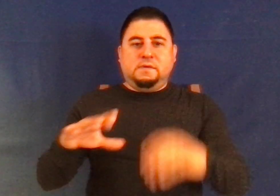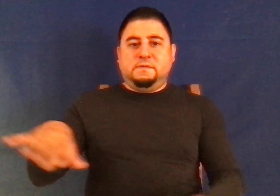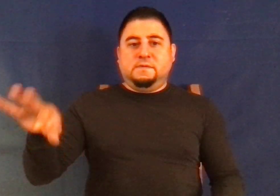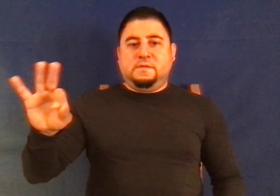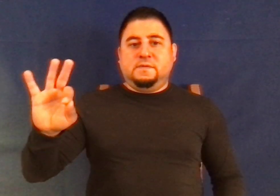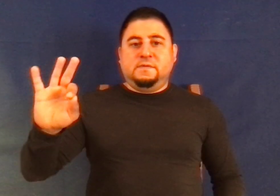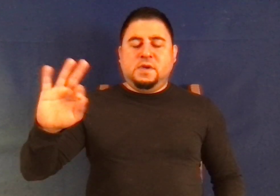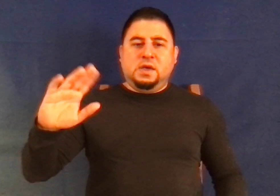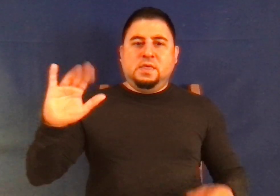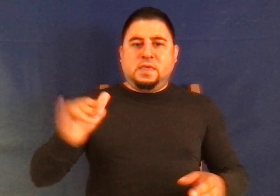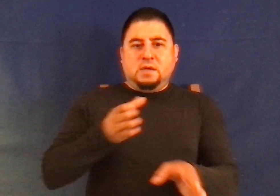narrow way.